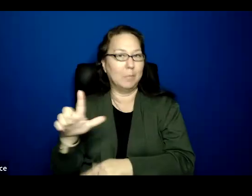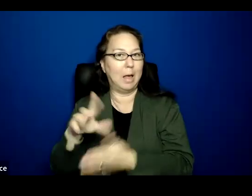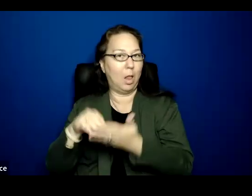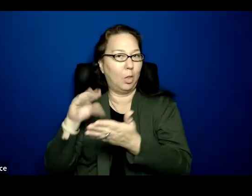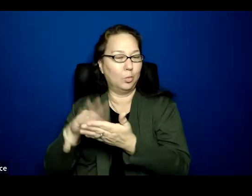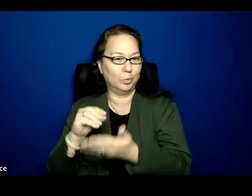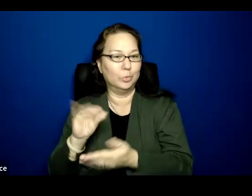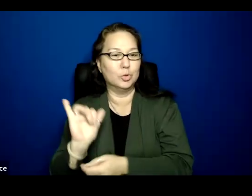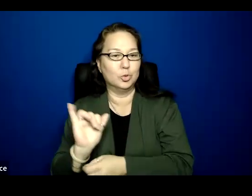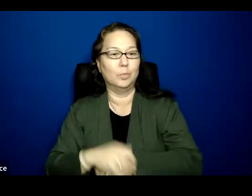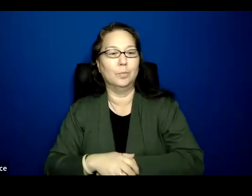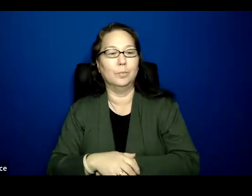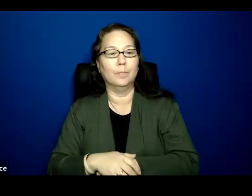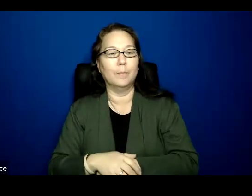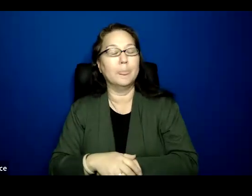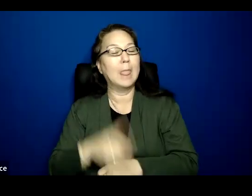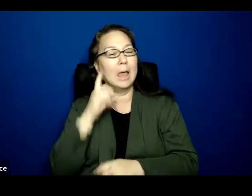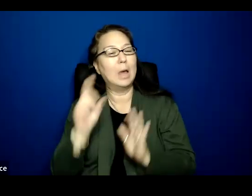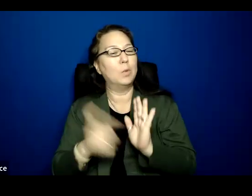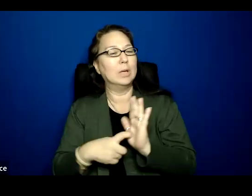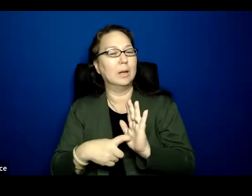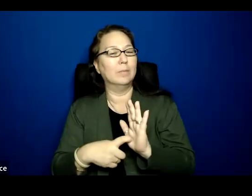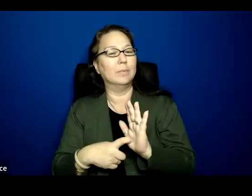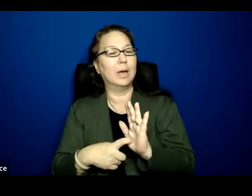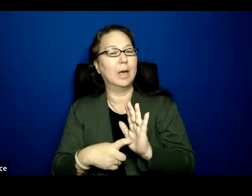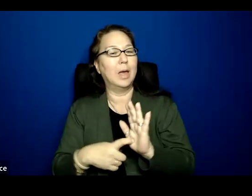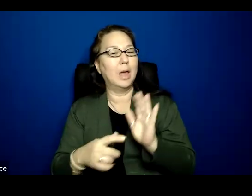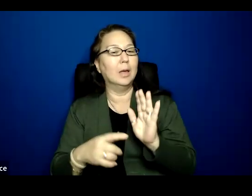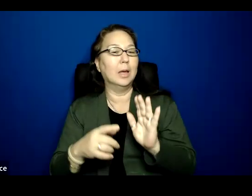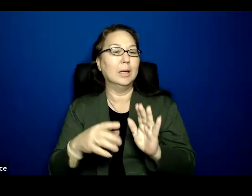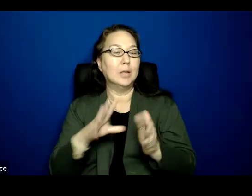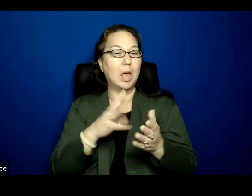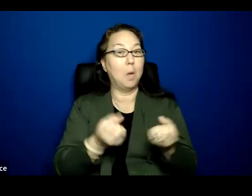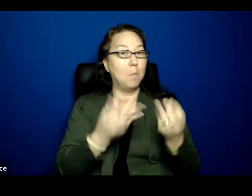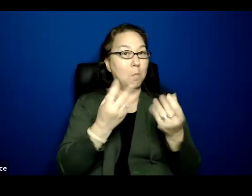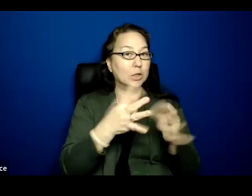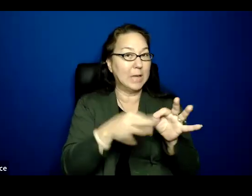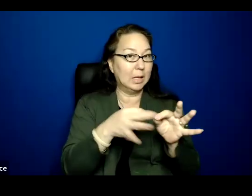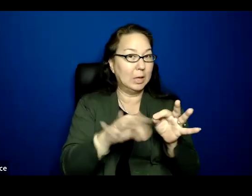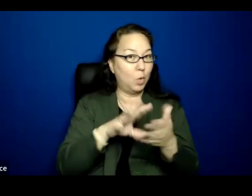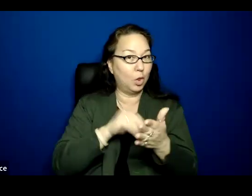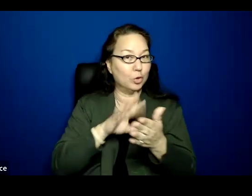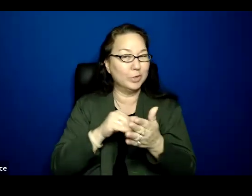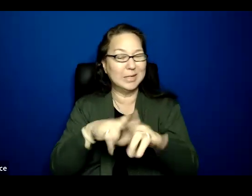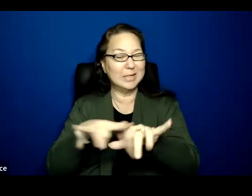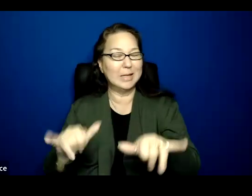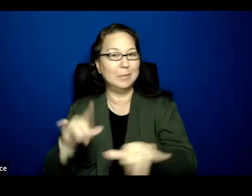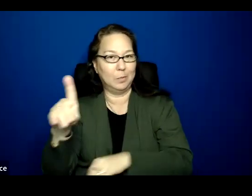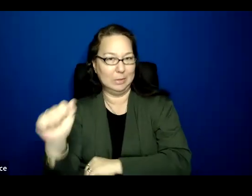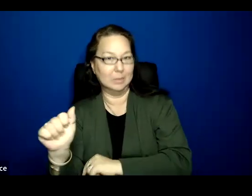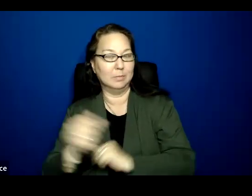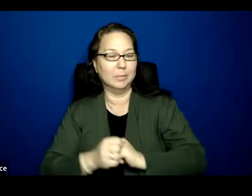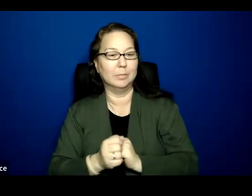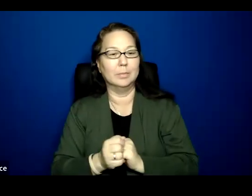learners with disabilities. And most importantly, 47% are first language other than English.